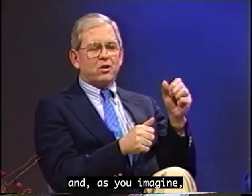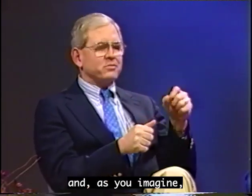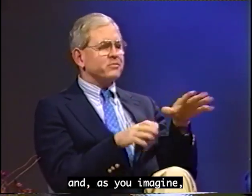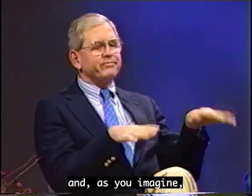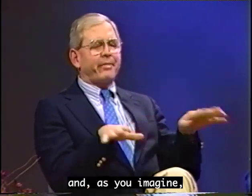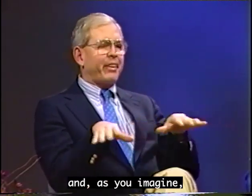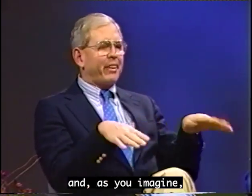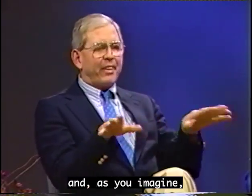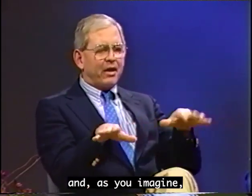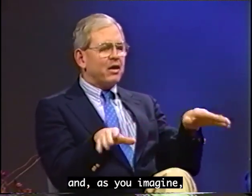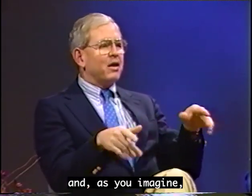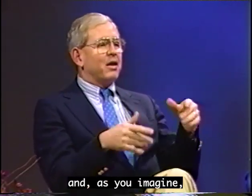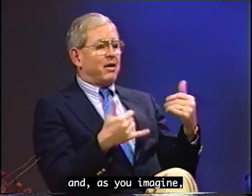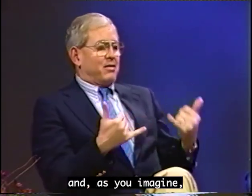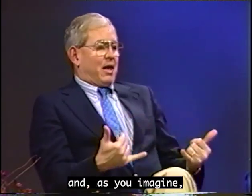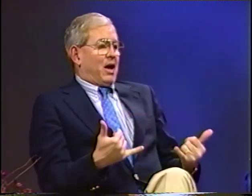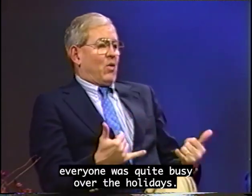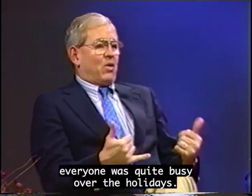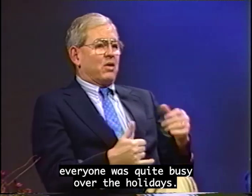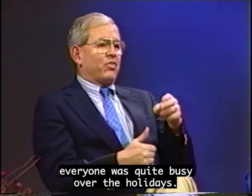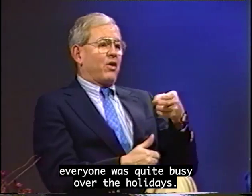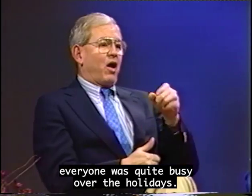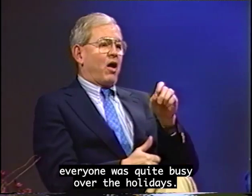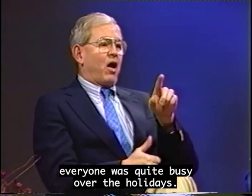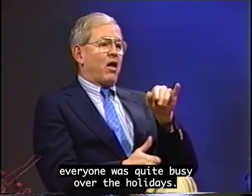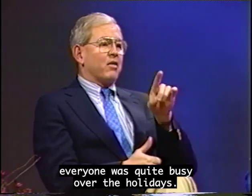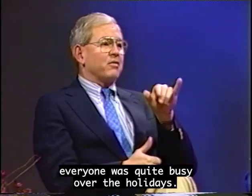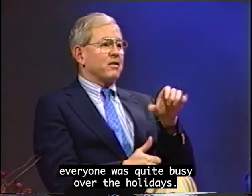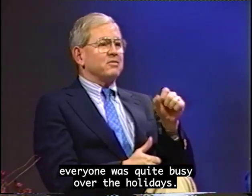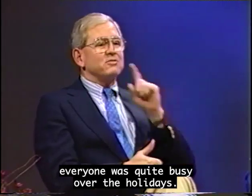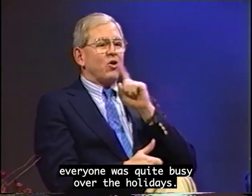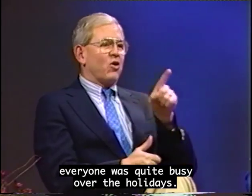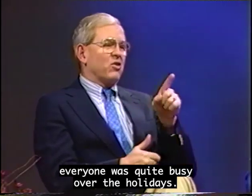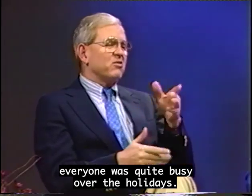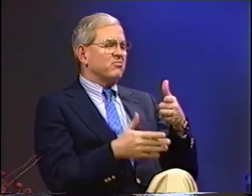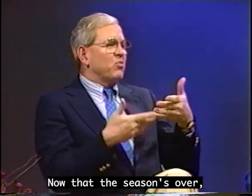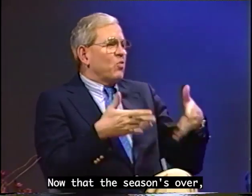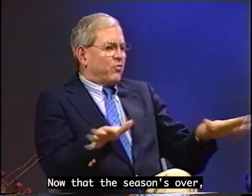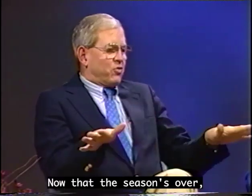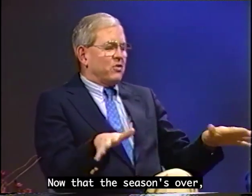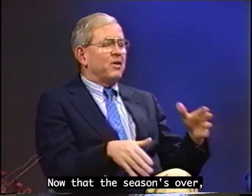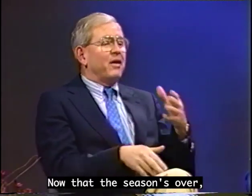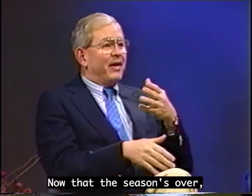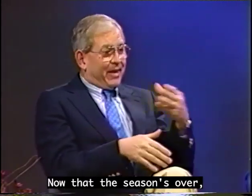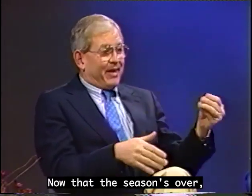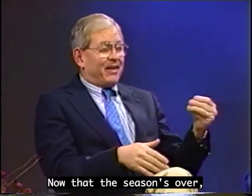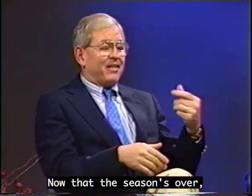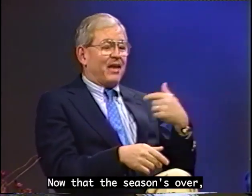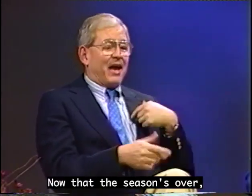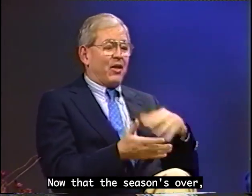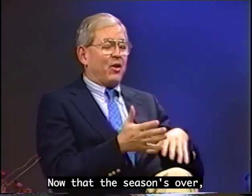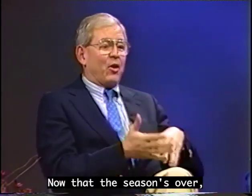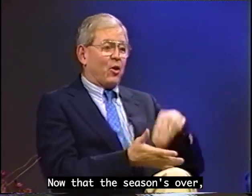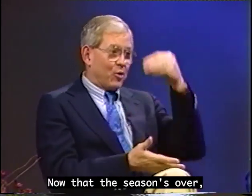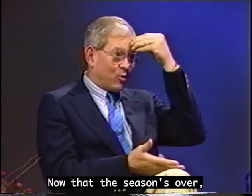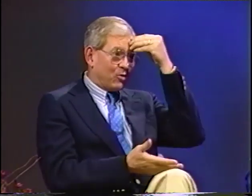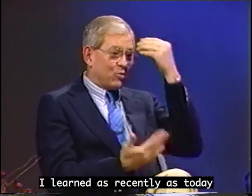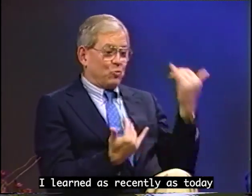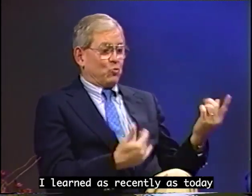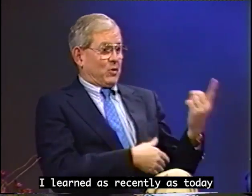As you imagine, everyone was quite busy over the holidays. now that the season's over, and